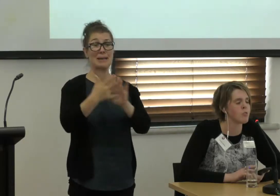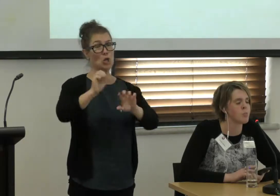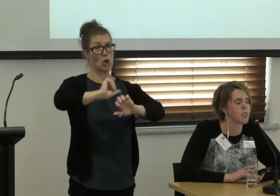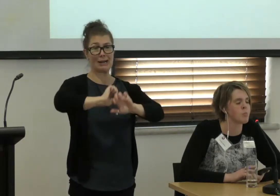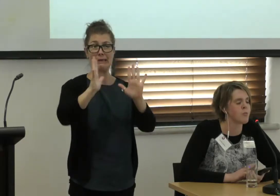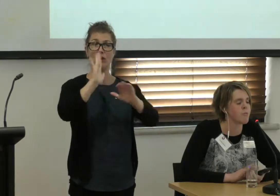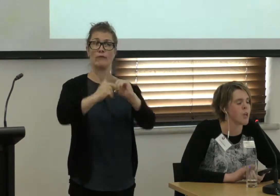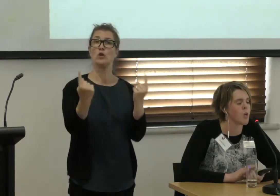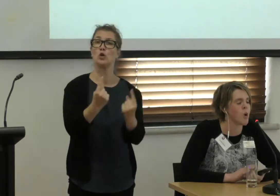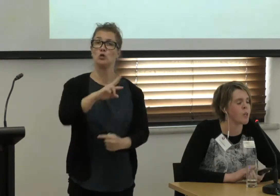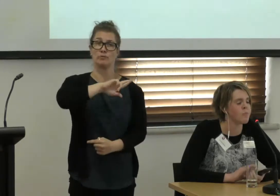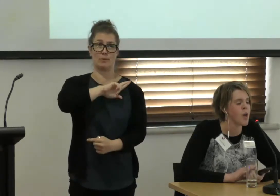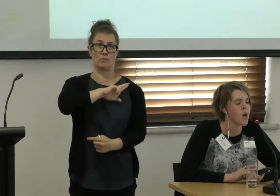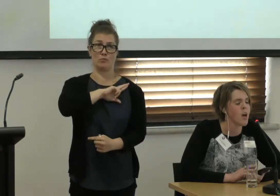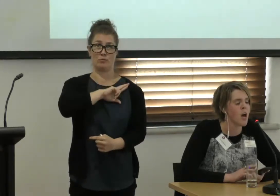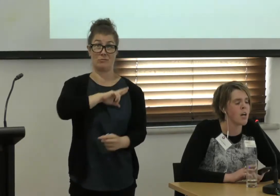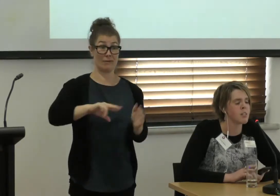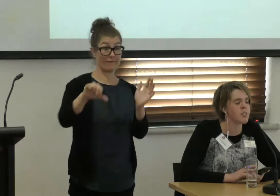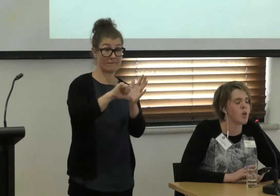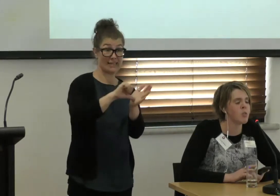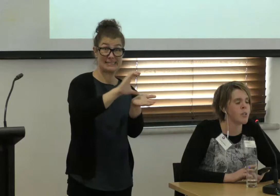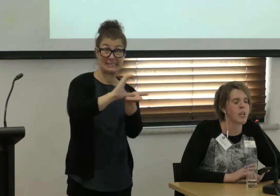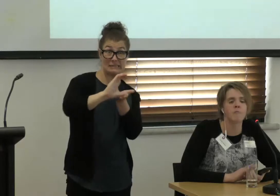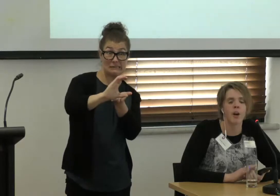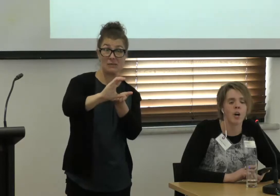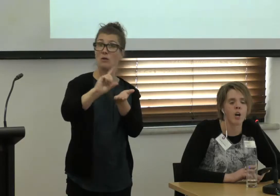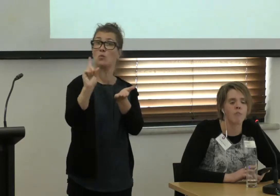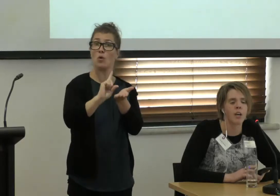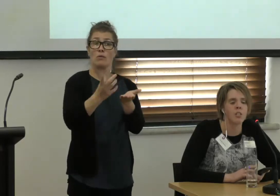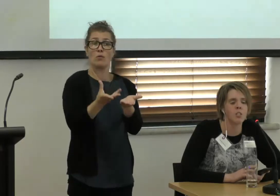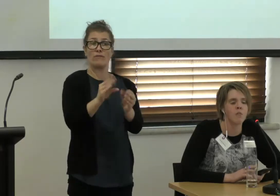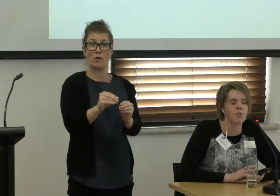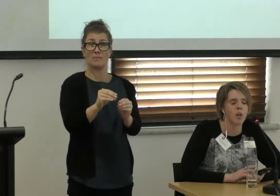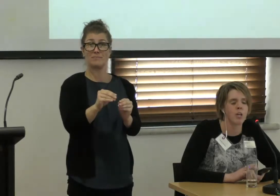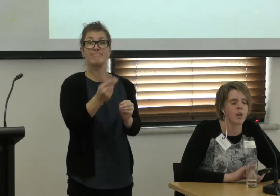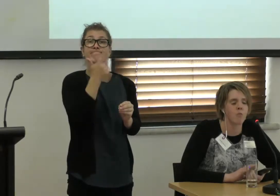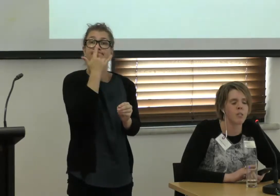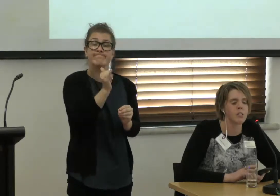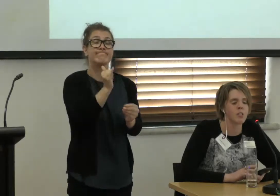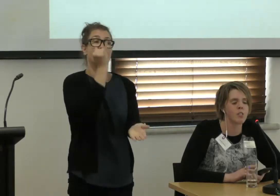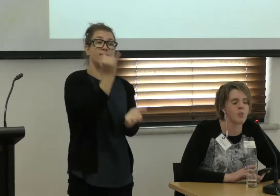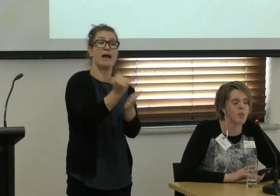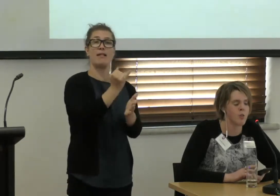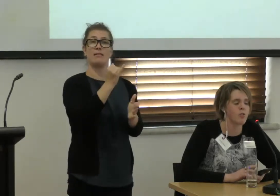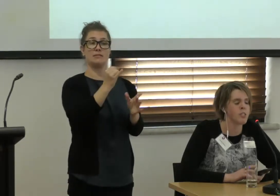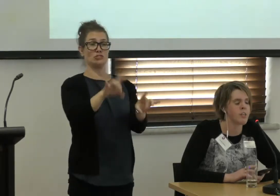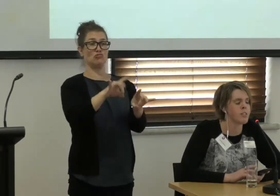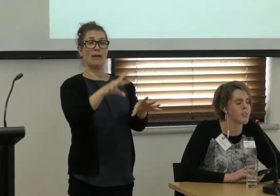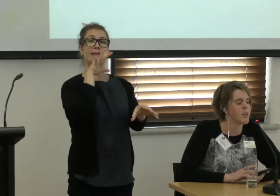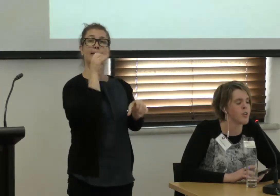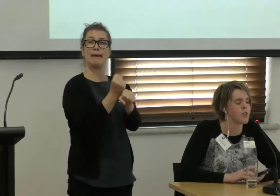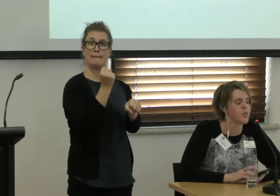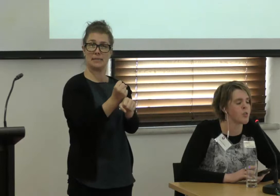is responsible for funding what. And this is ultimately a failure of the Council of Australian Governments to address